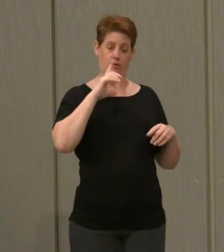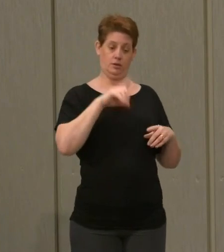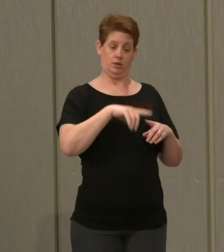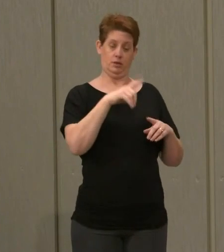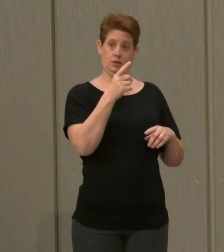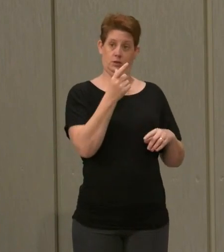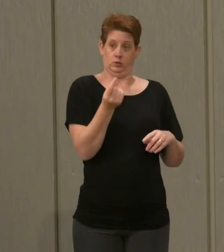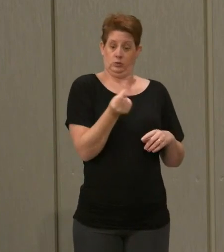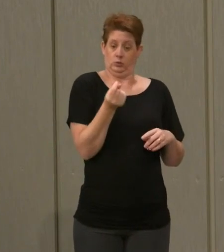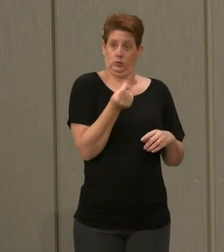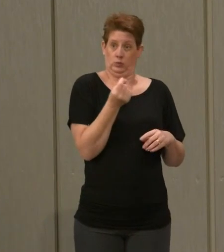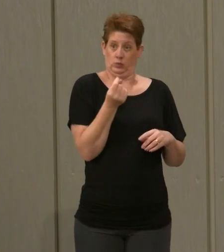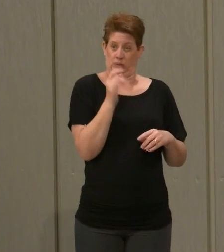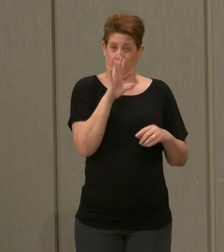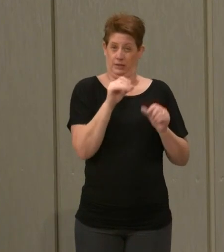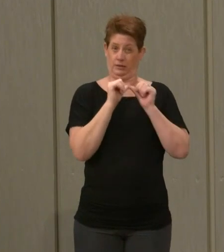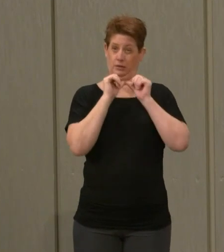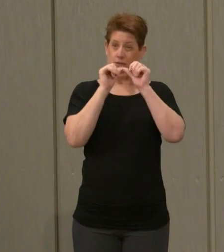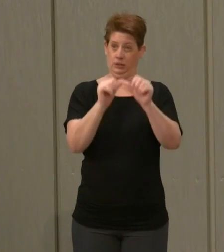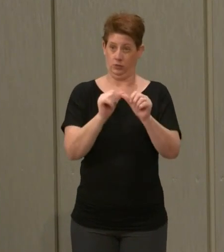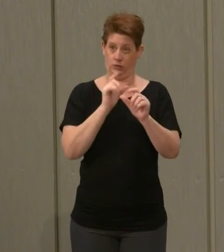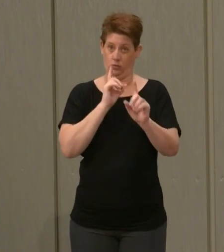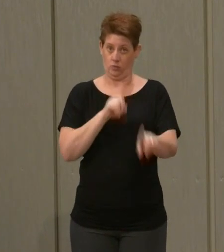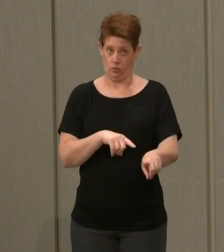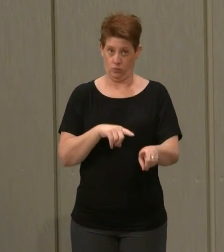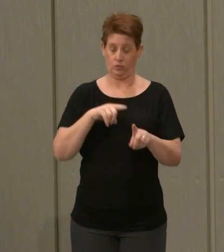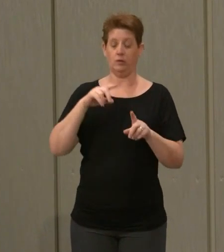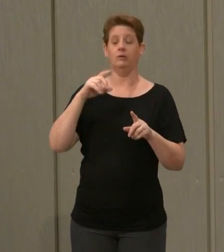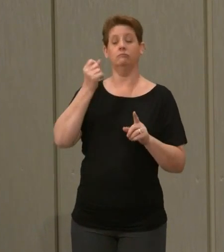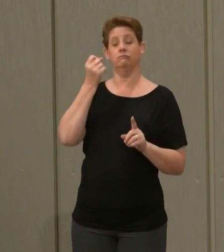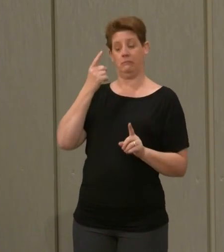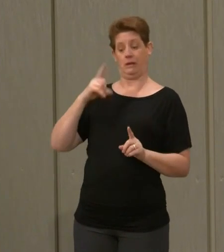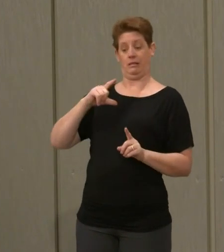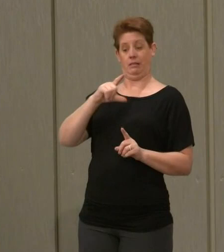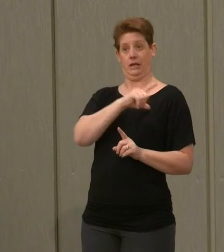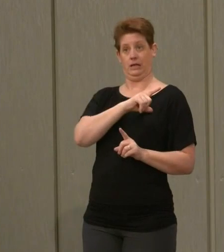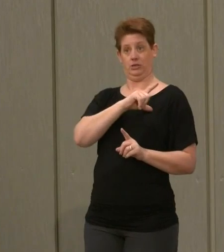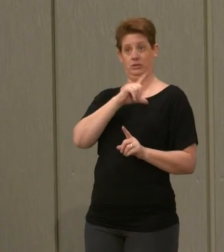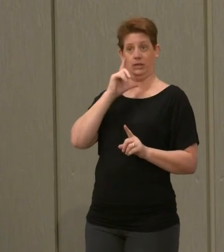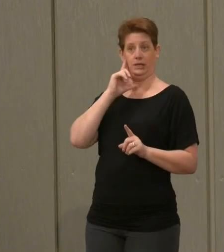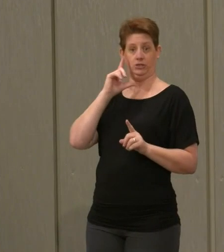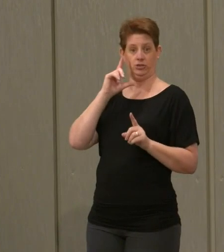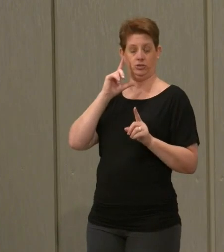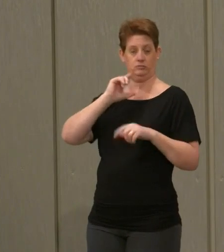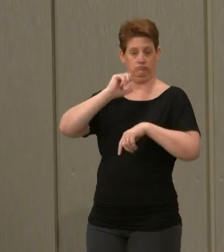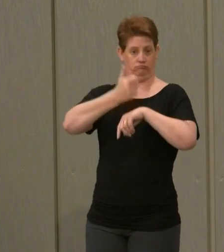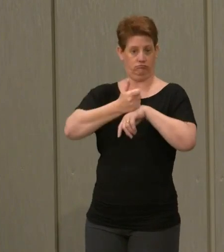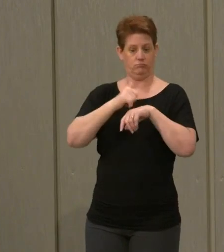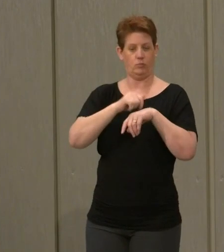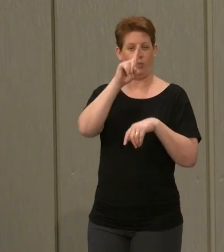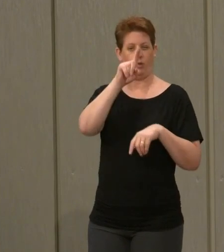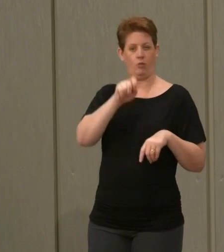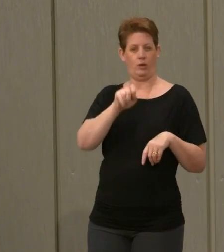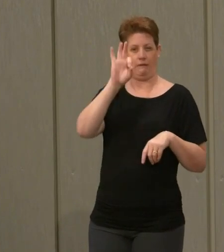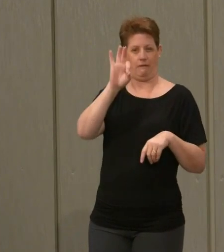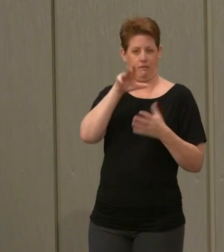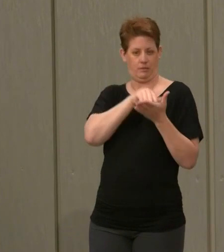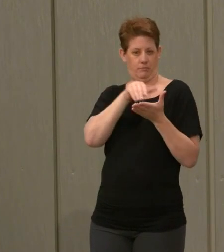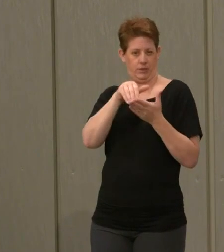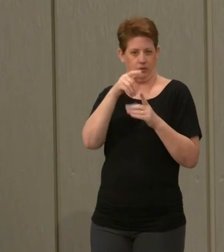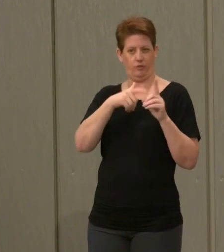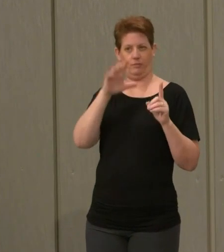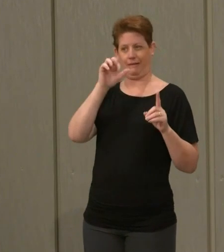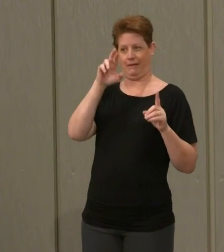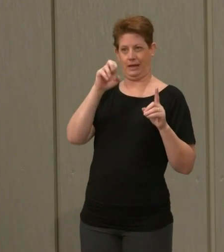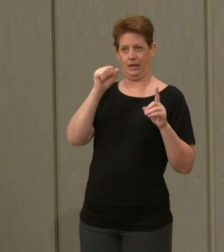resolution, as you know, the legislature put in a provision that takes that $1.9 billion share from the CARES Act and puts it through